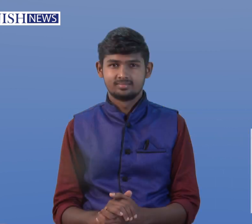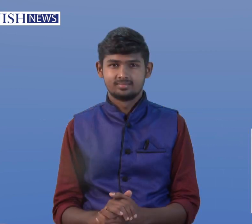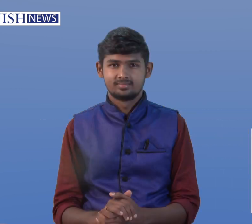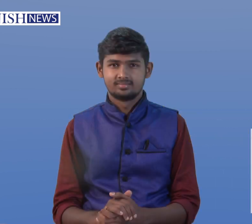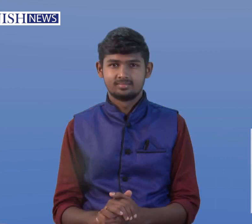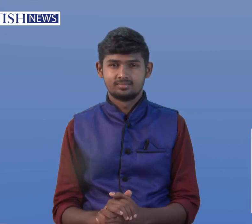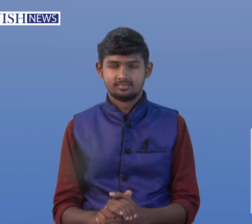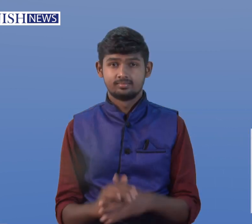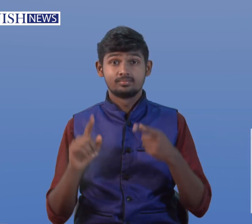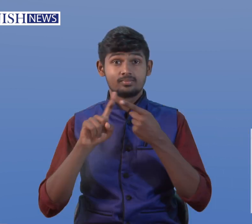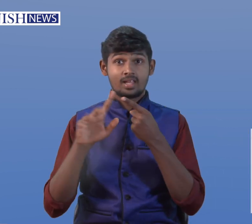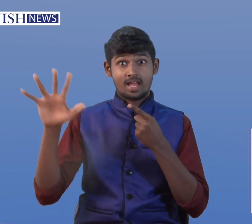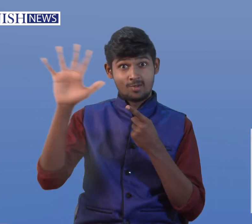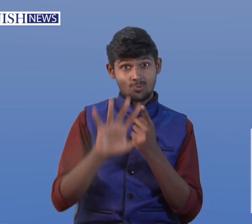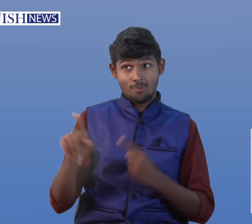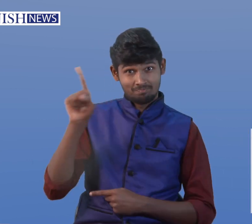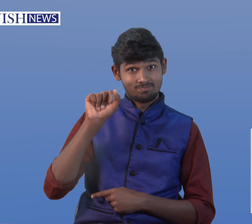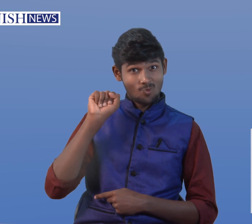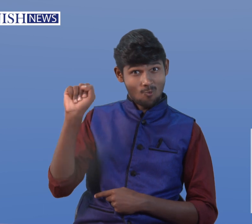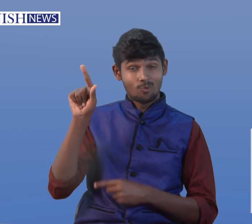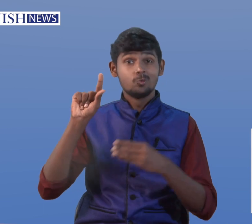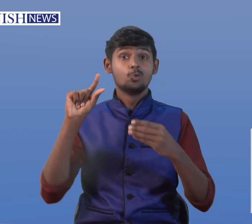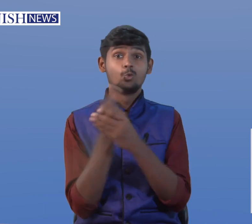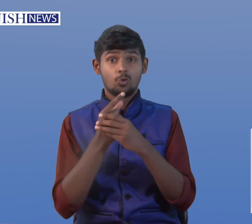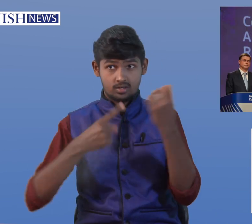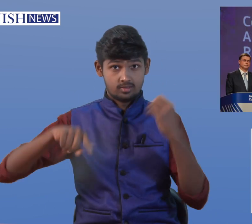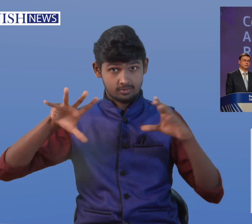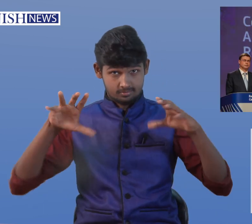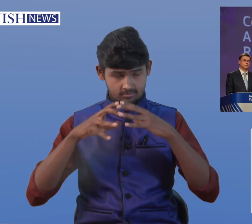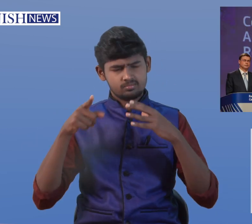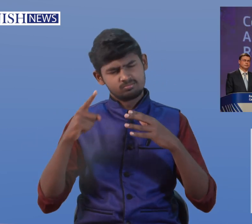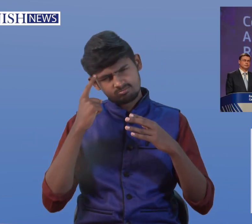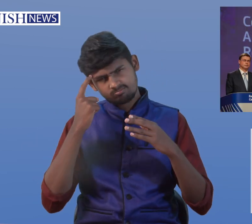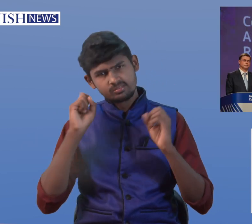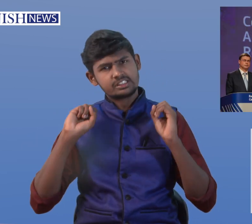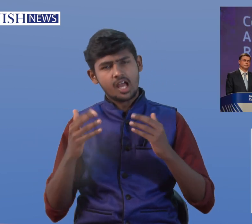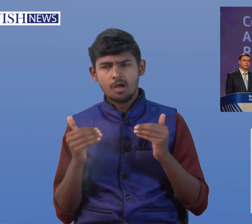European Union moves towards stricter export controls for COVID-19 vaccine.